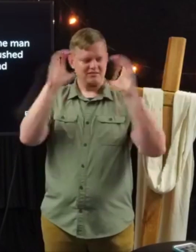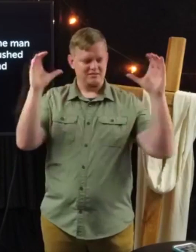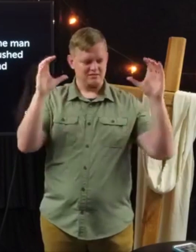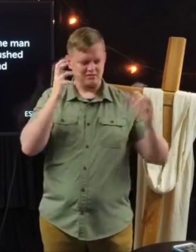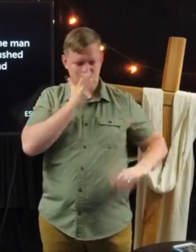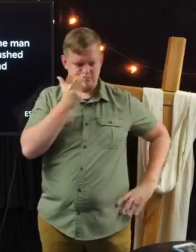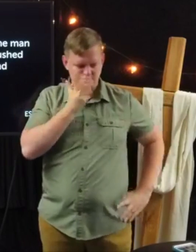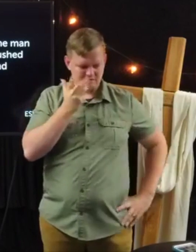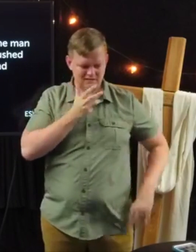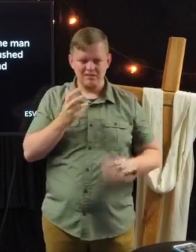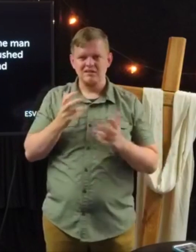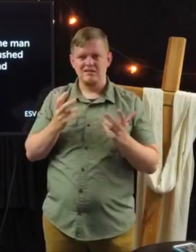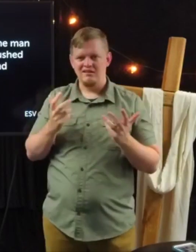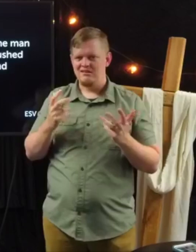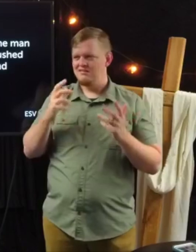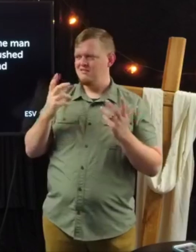I'm sure you can imagine that picture.